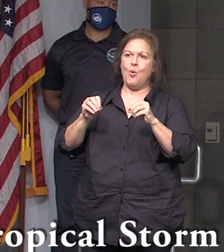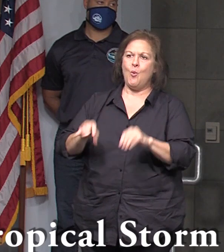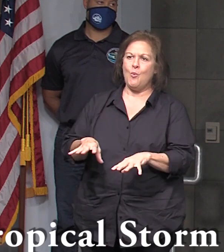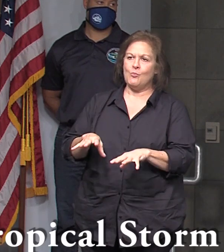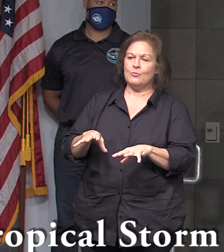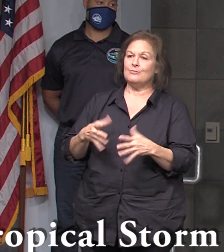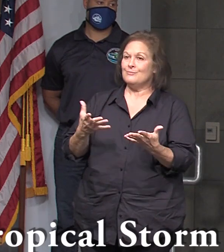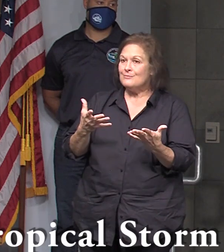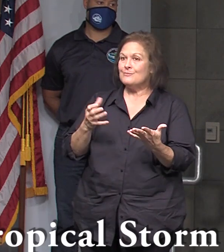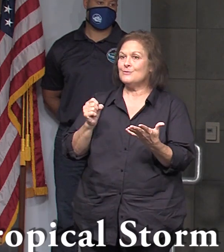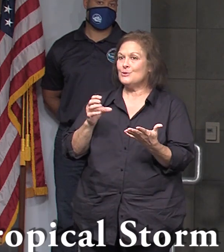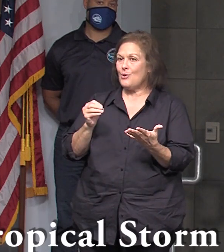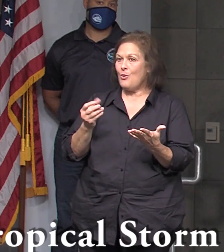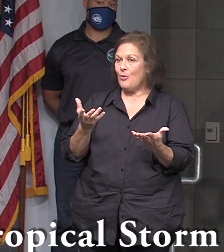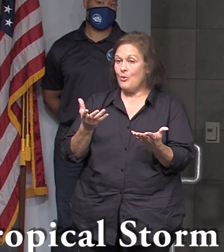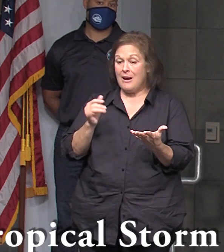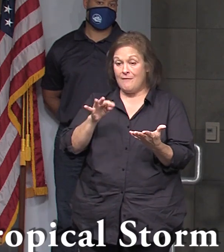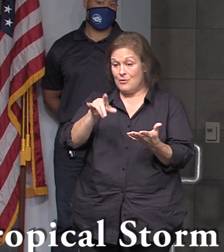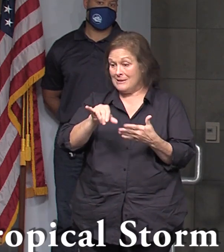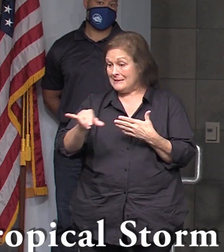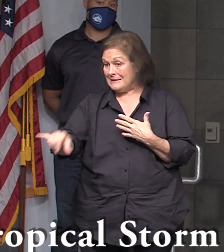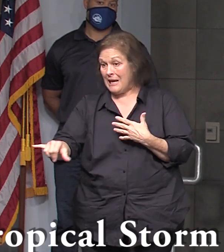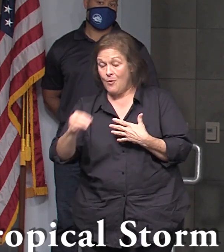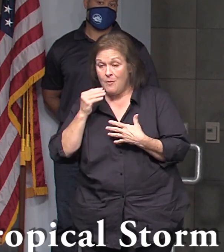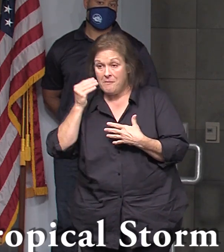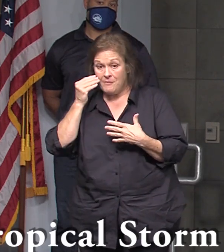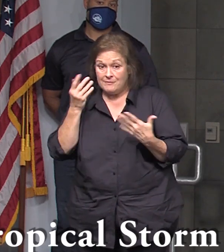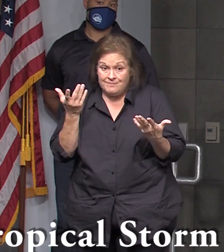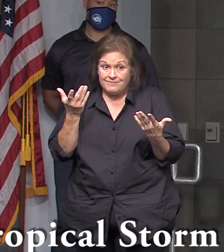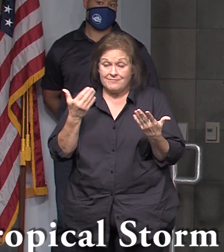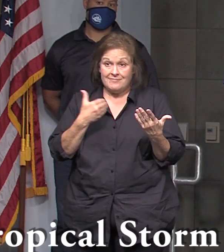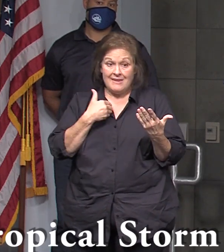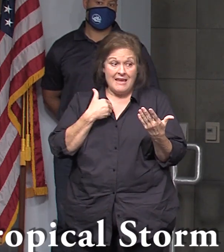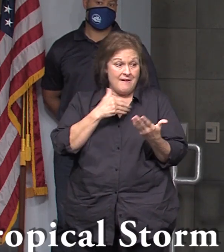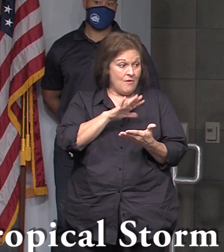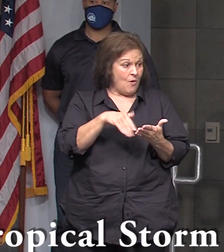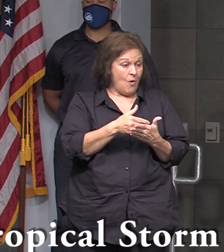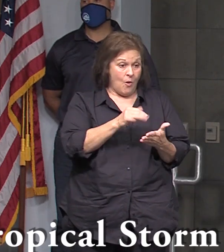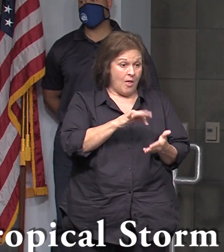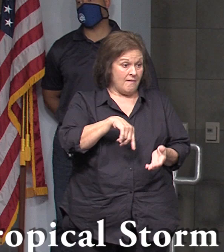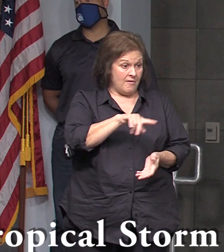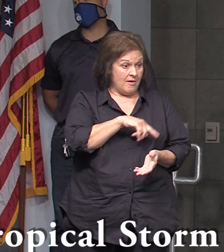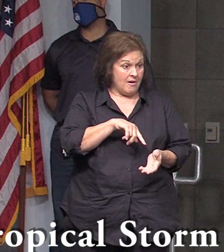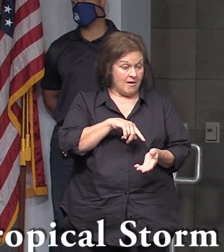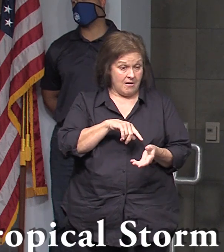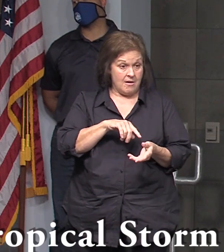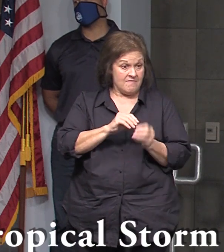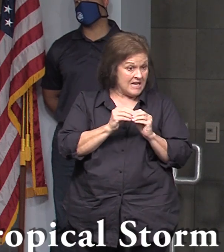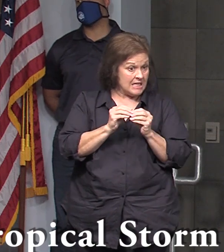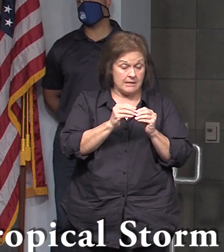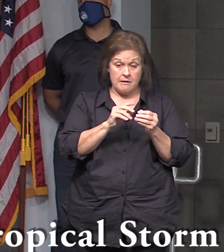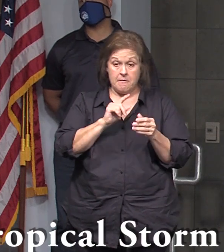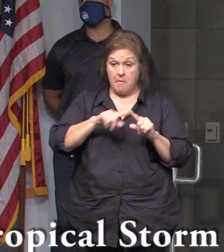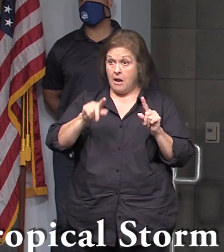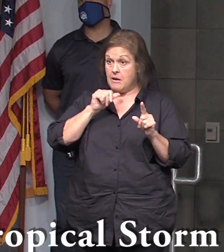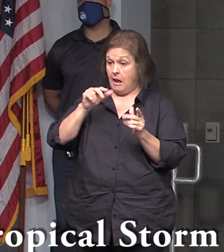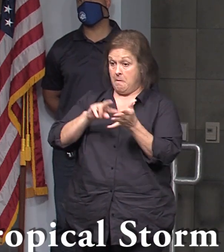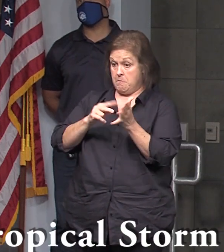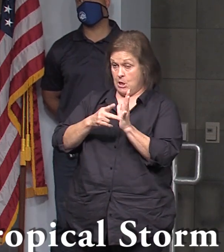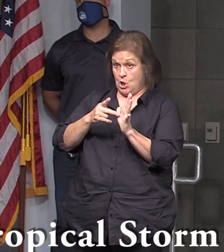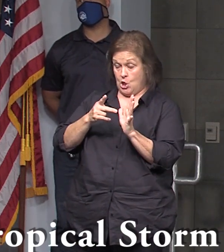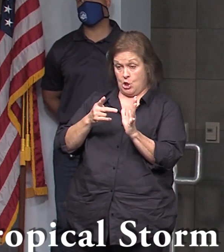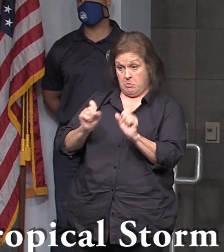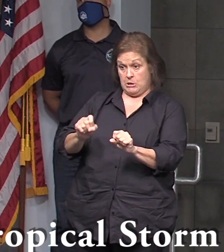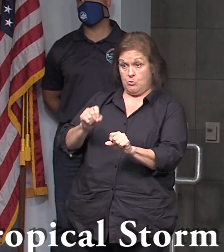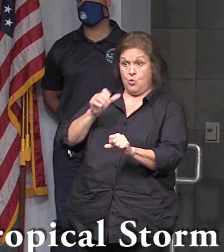have to consider all of those things. Even if you stay and we have all of our facilities rebuilt on your street, that does not mean that you can have power if you have